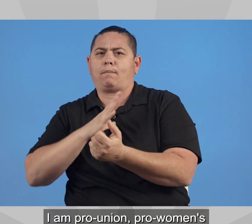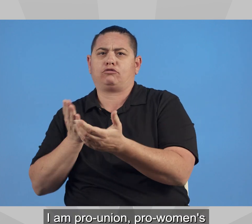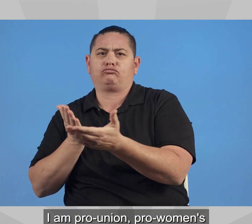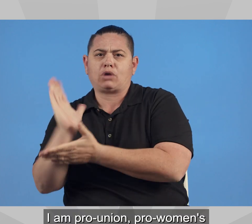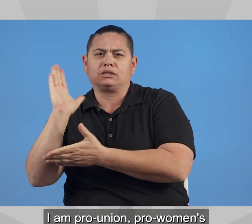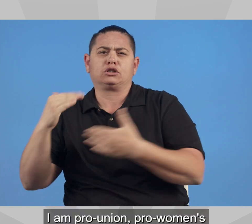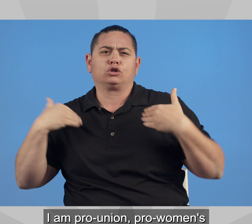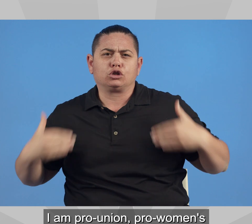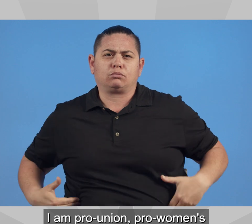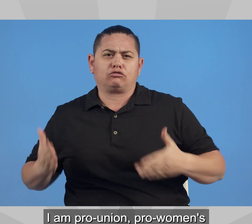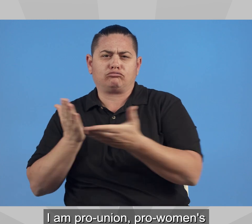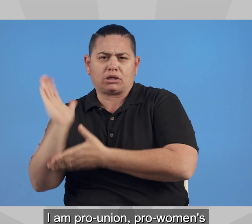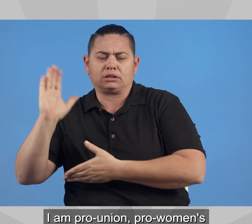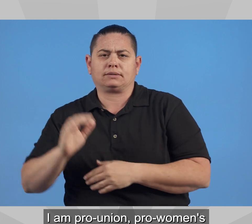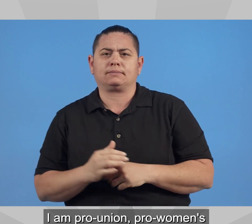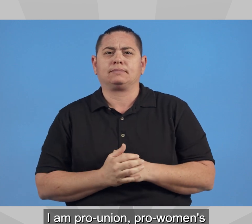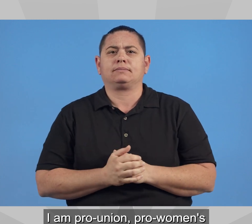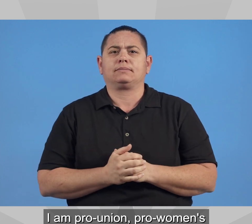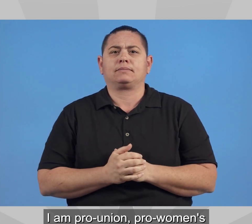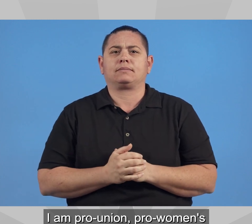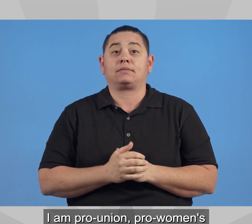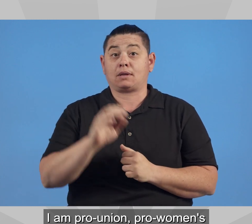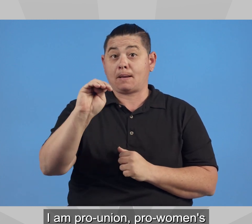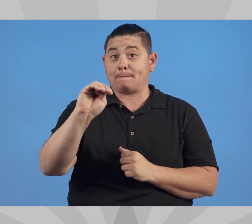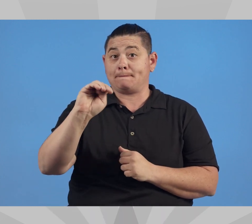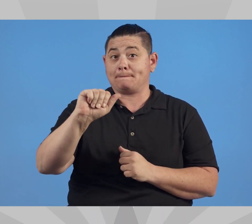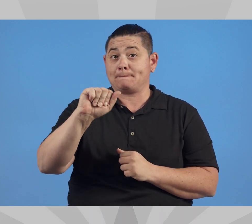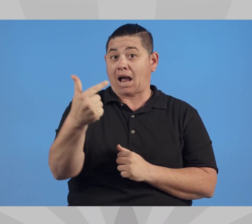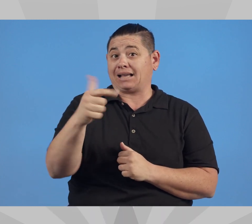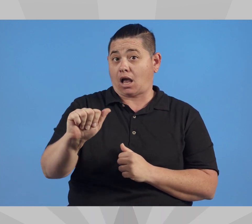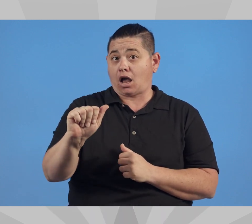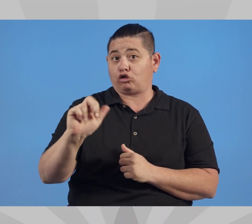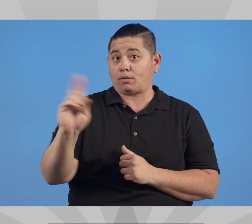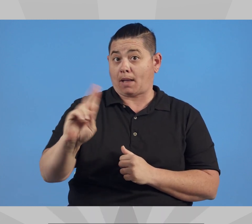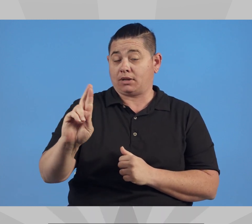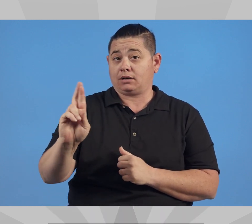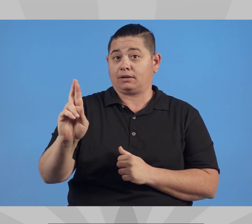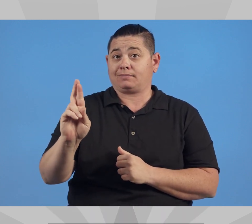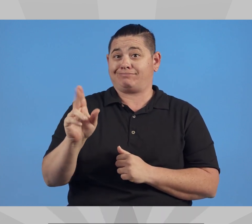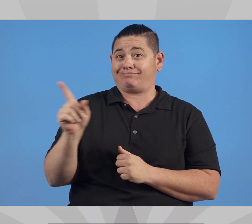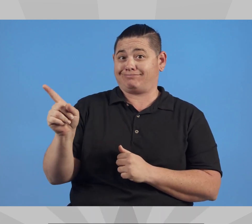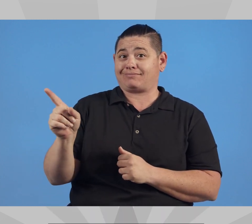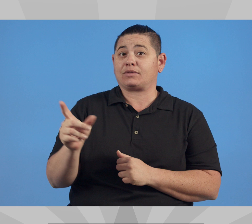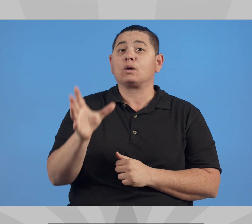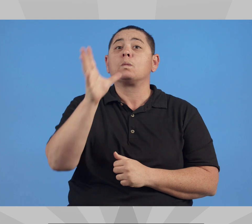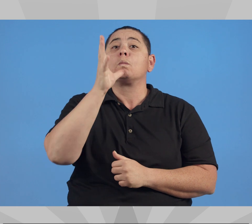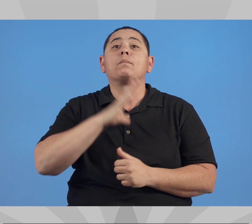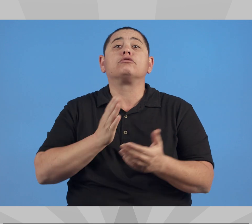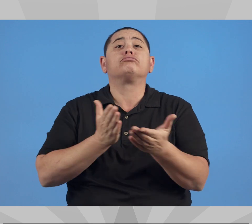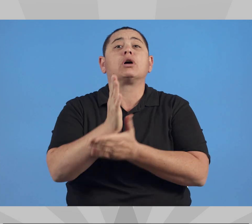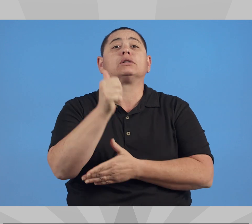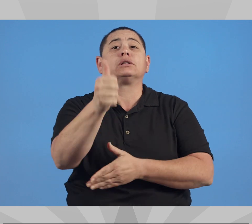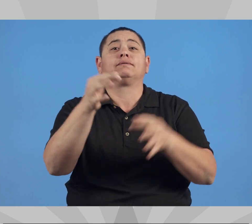I am pro-union, pro-women's rights, and human rights. I am appalled by the action